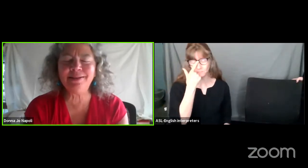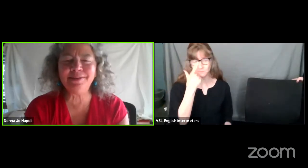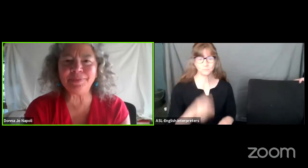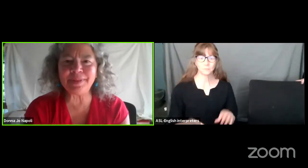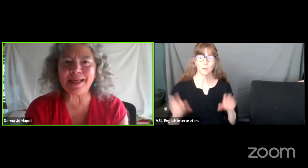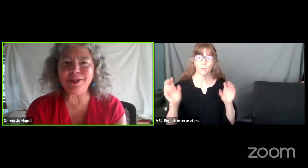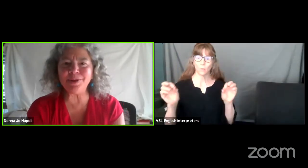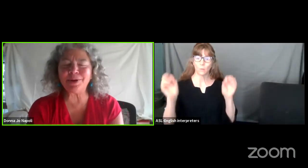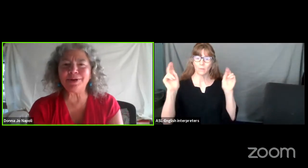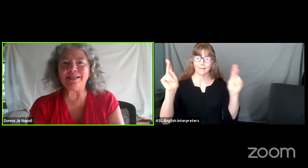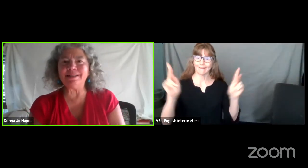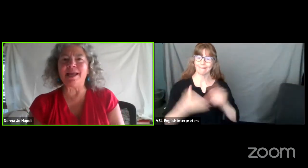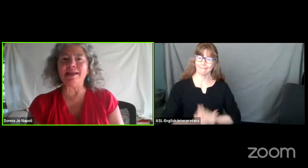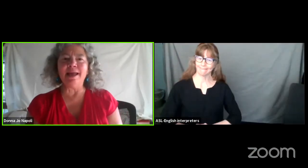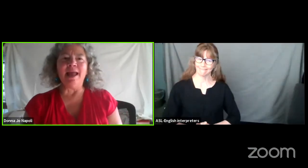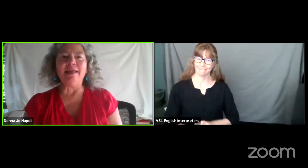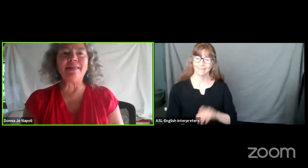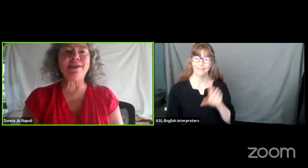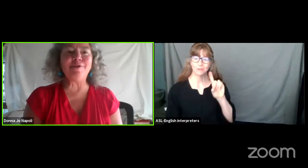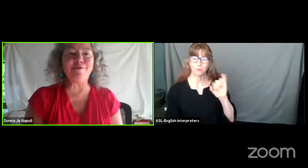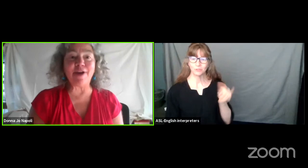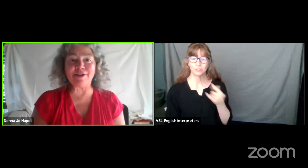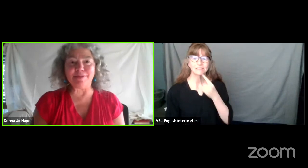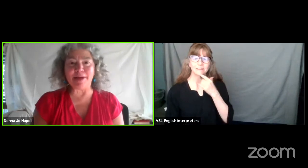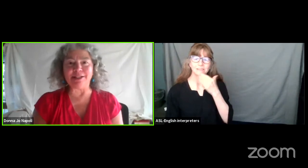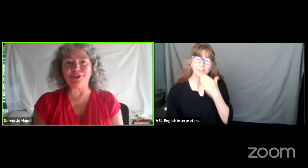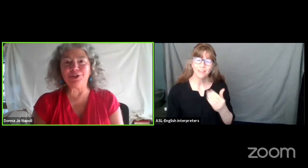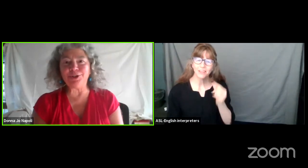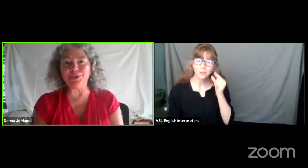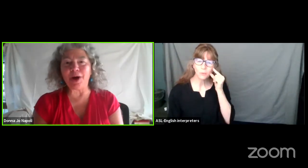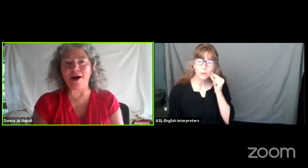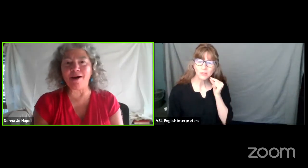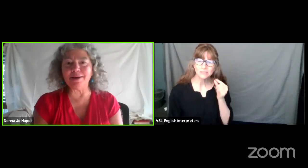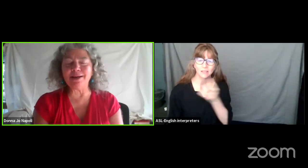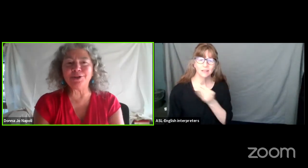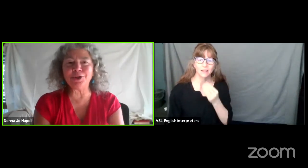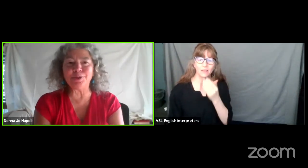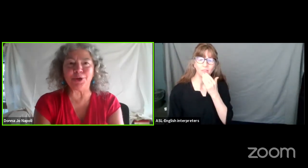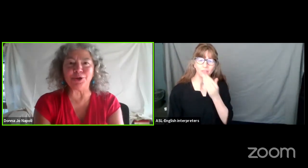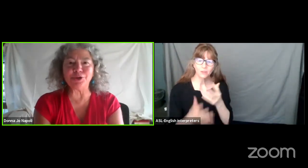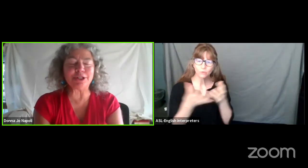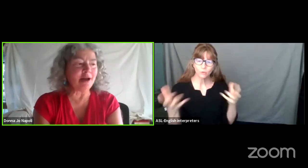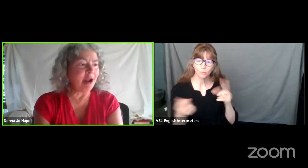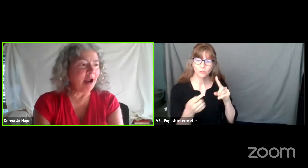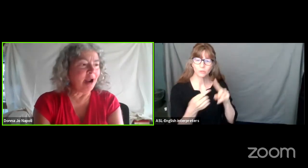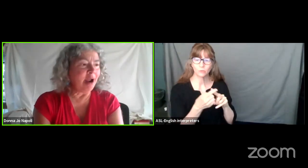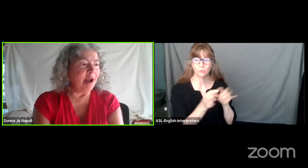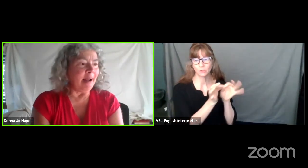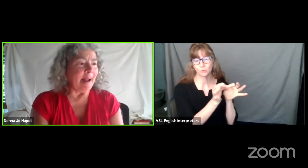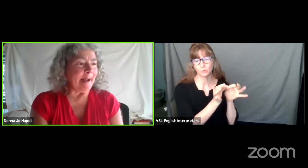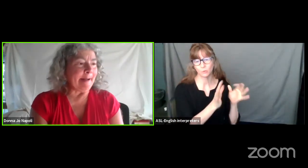Okay, thank you, Ronice, and thank you very much to our interpreters.